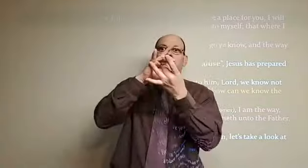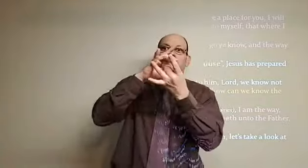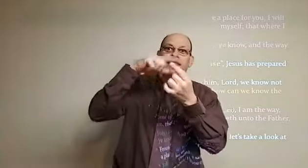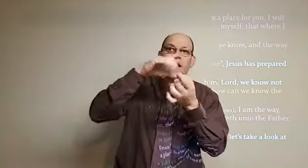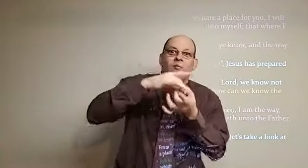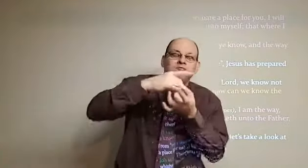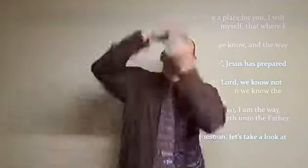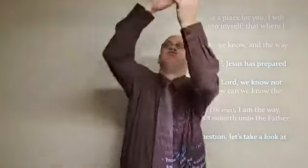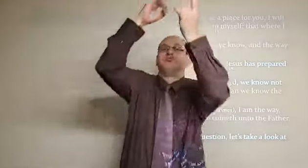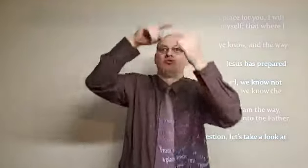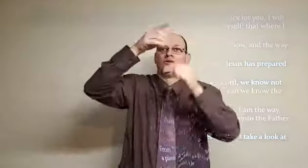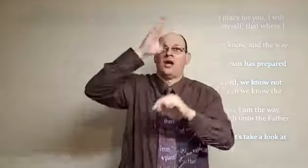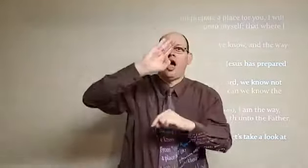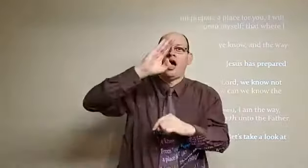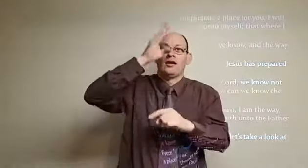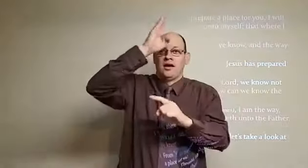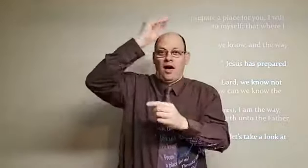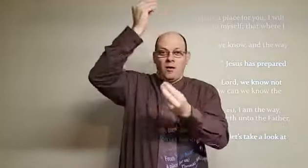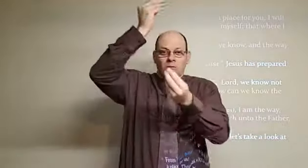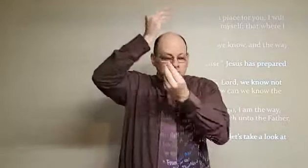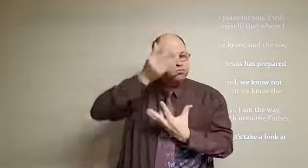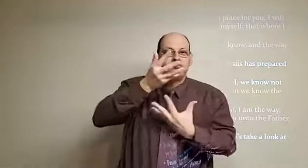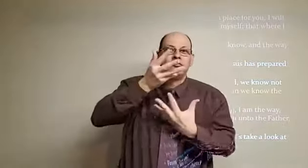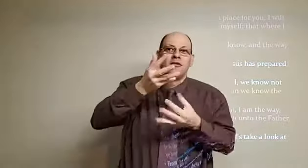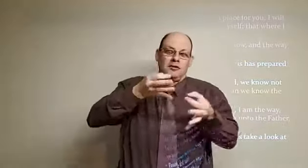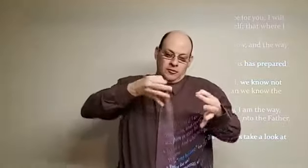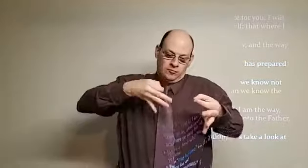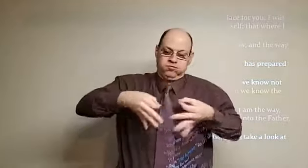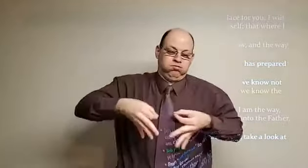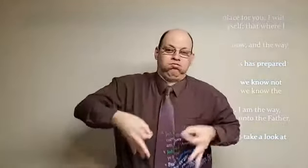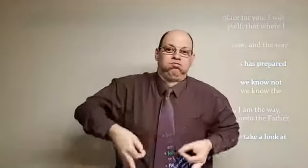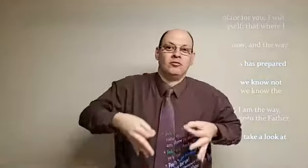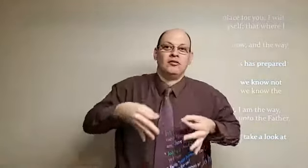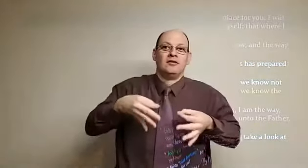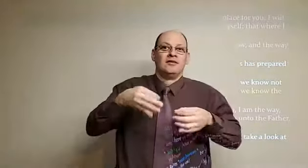came to my mind and God gave me the understanding